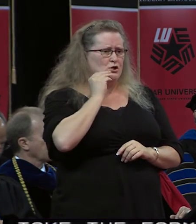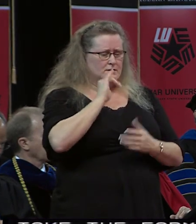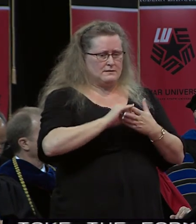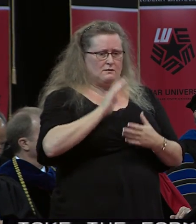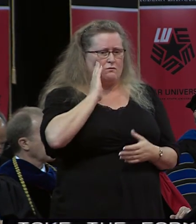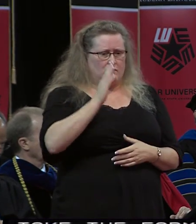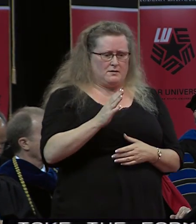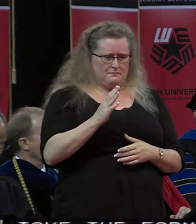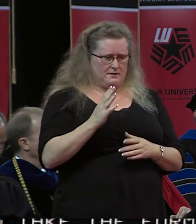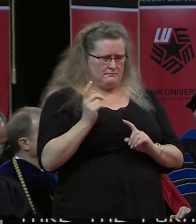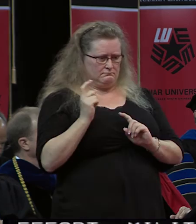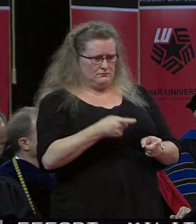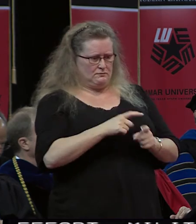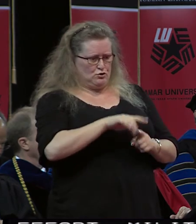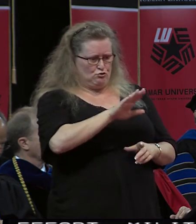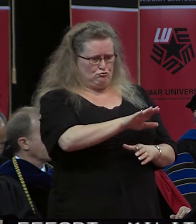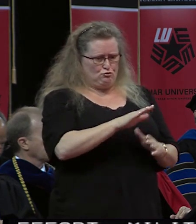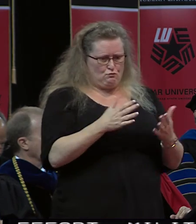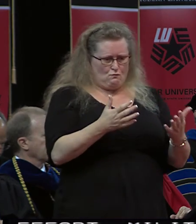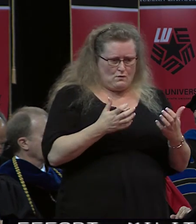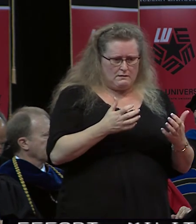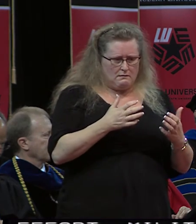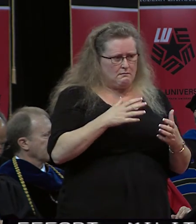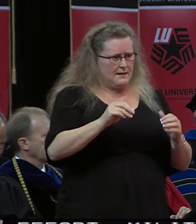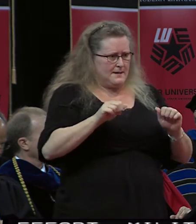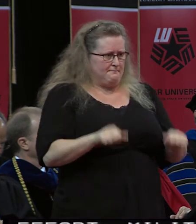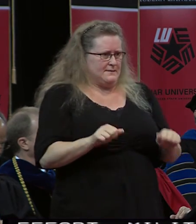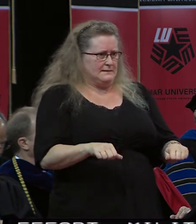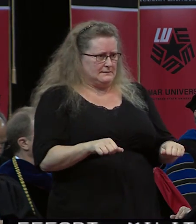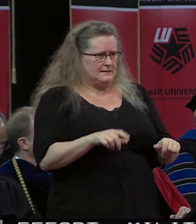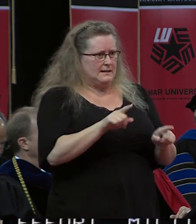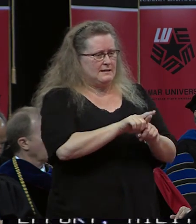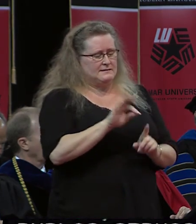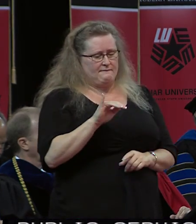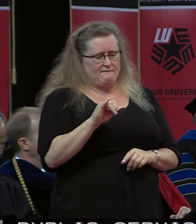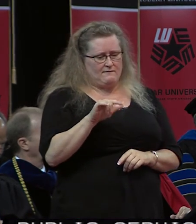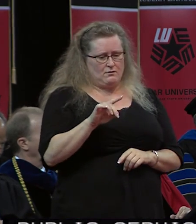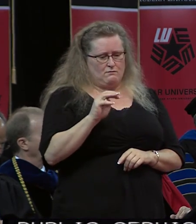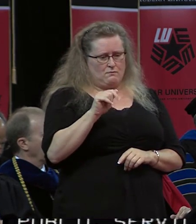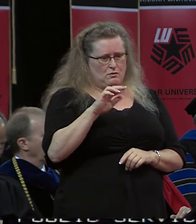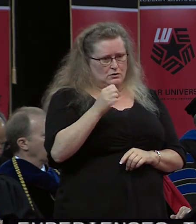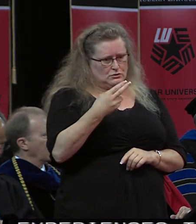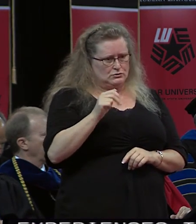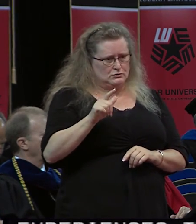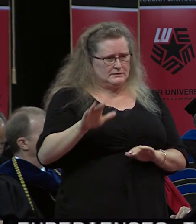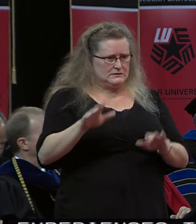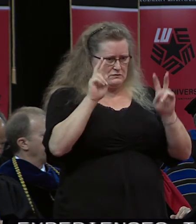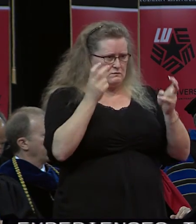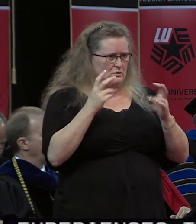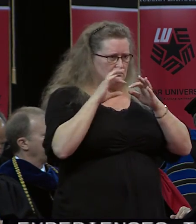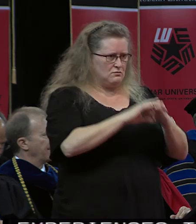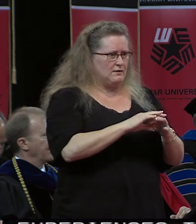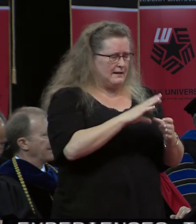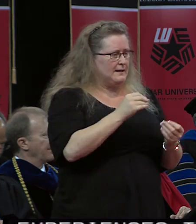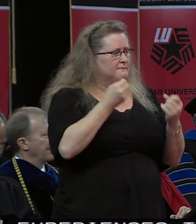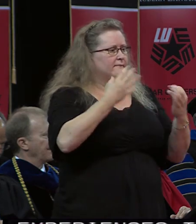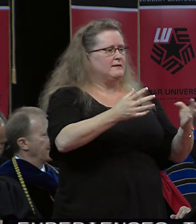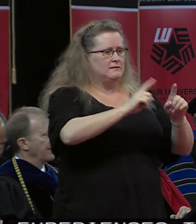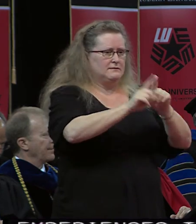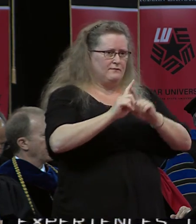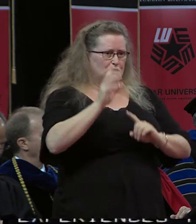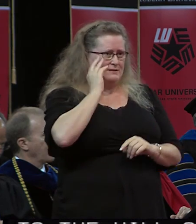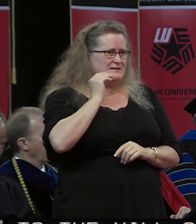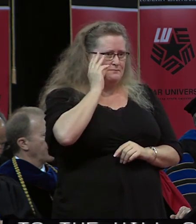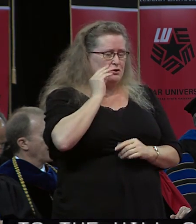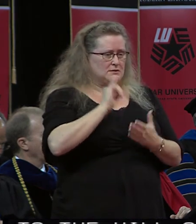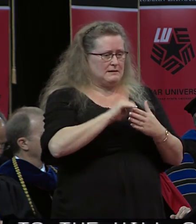to that will and that capacity that the field marshal relates to, and perhaps even a greater number of experiences that contribute